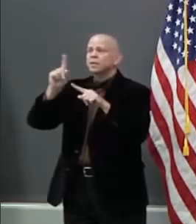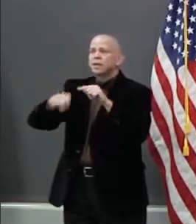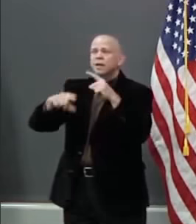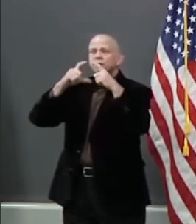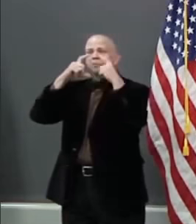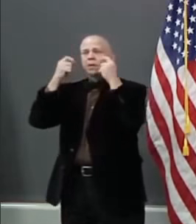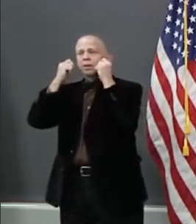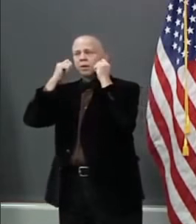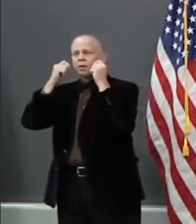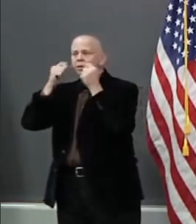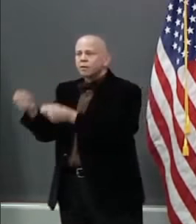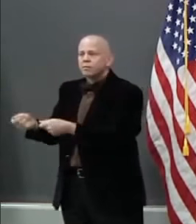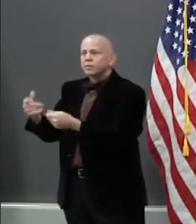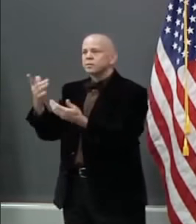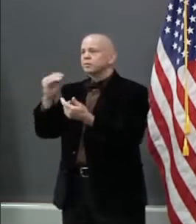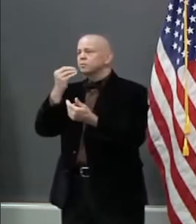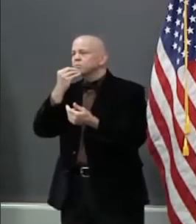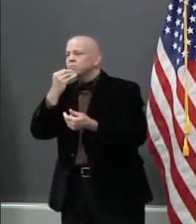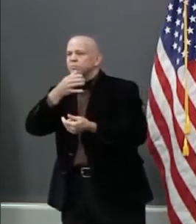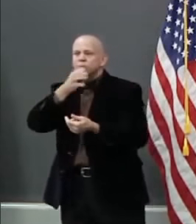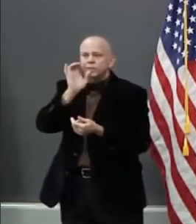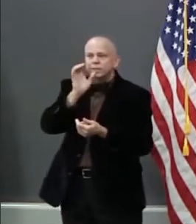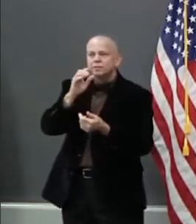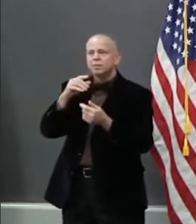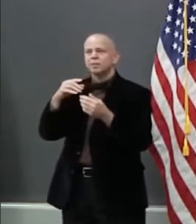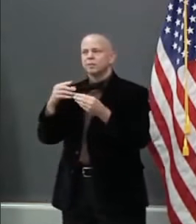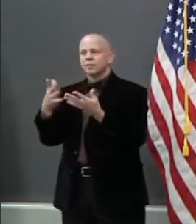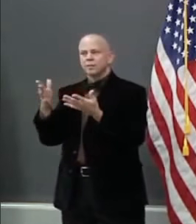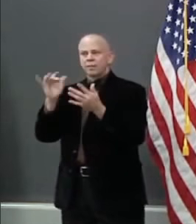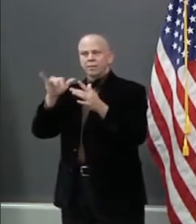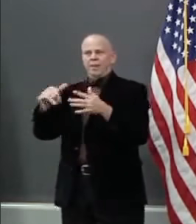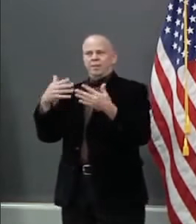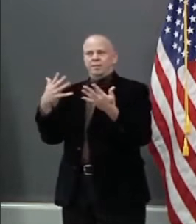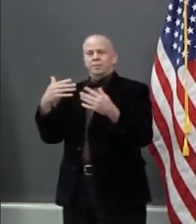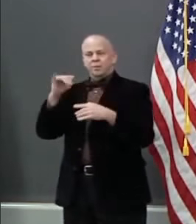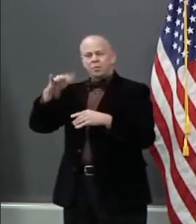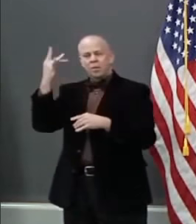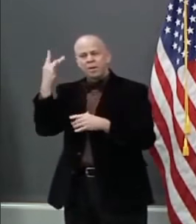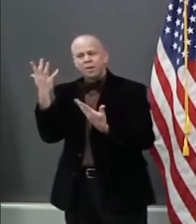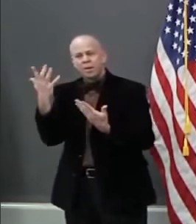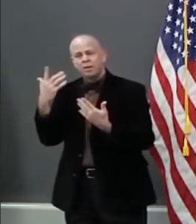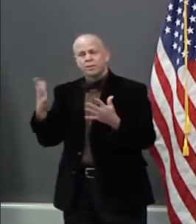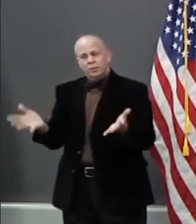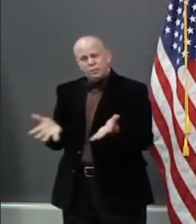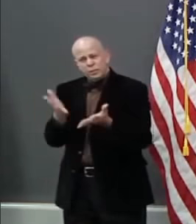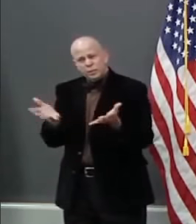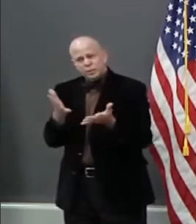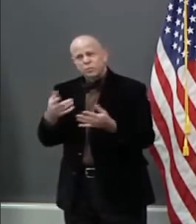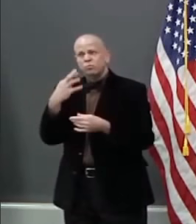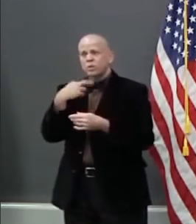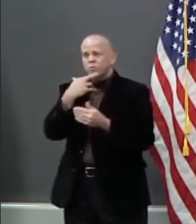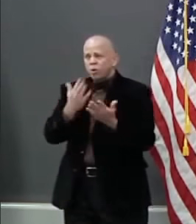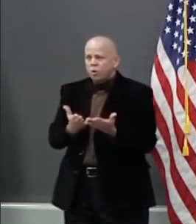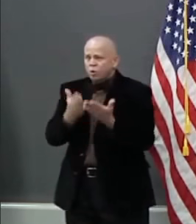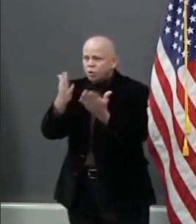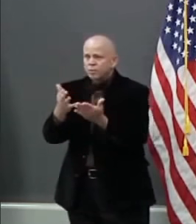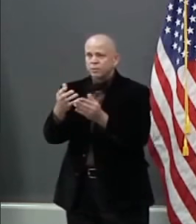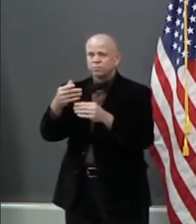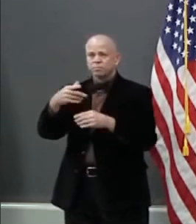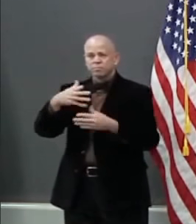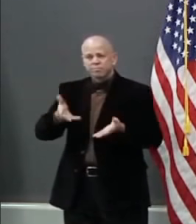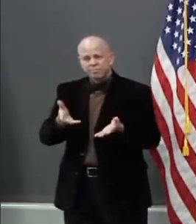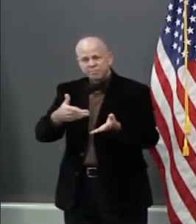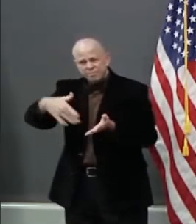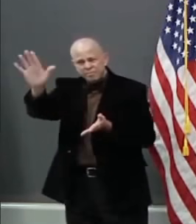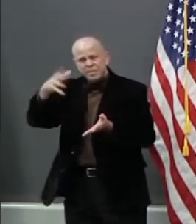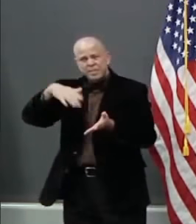as when they're eating or drinking. That's why we also continue to urge restaurants to offer takeout options and to serve people outside